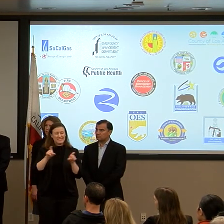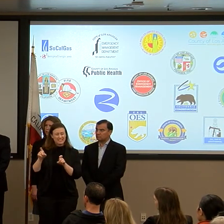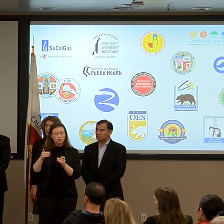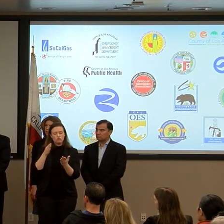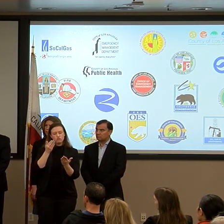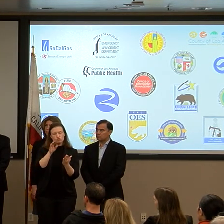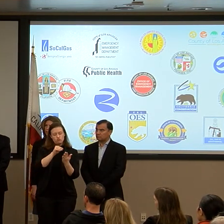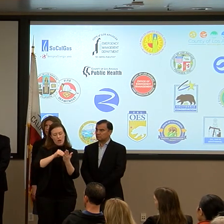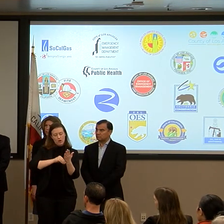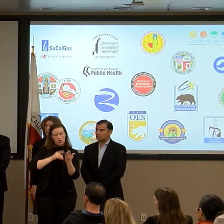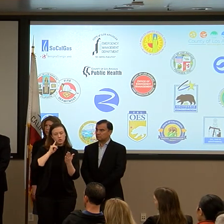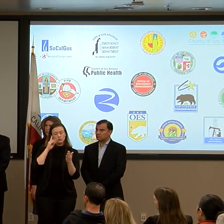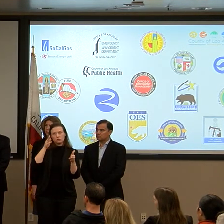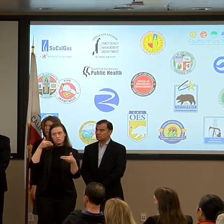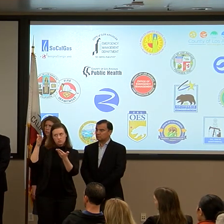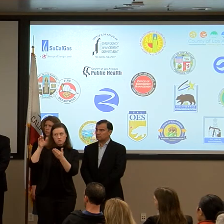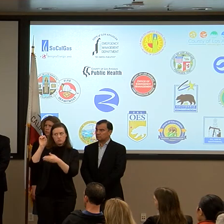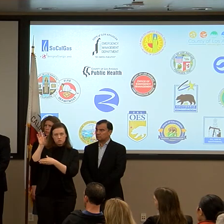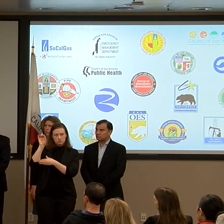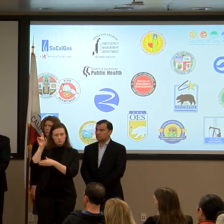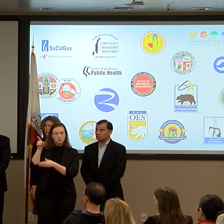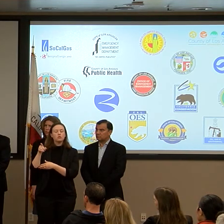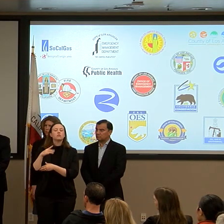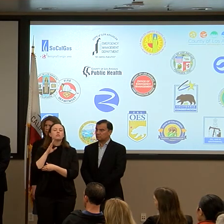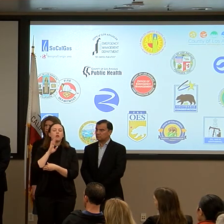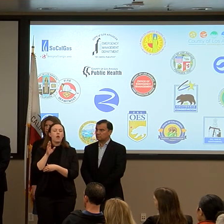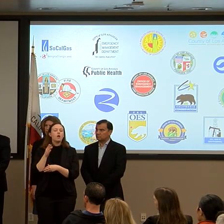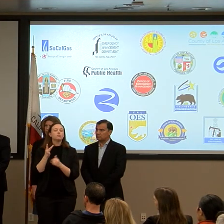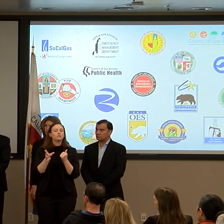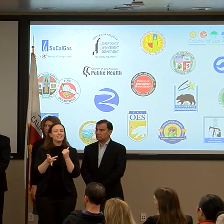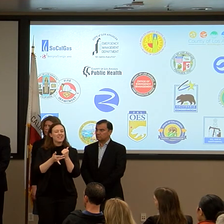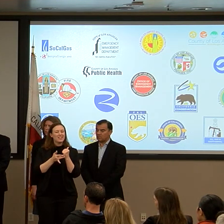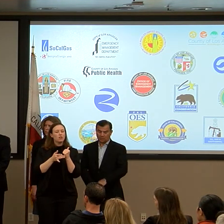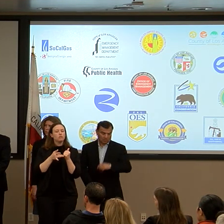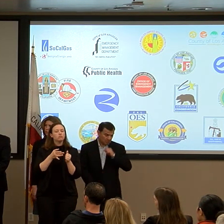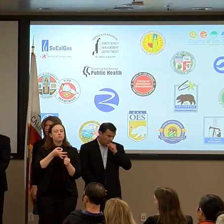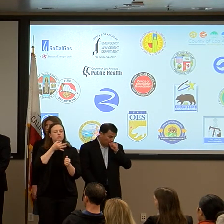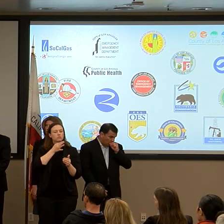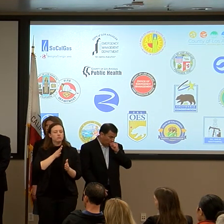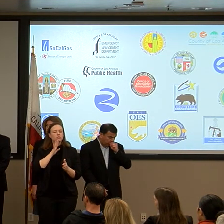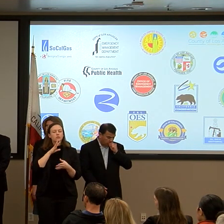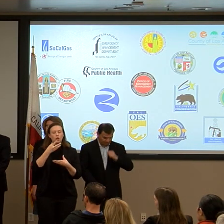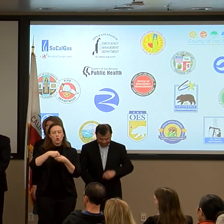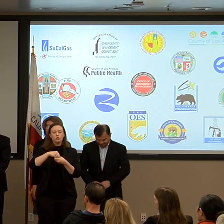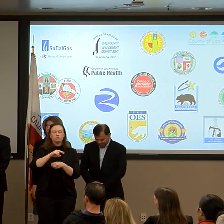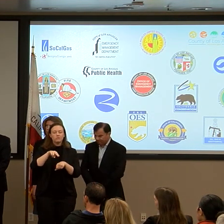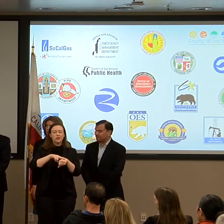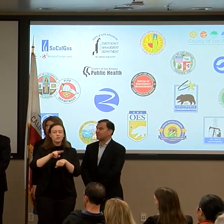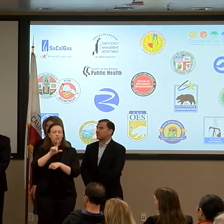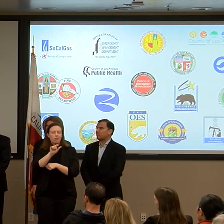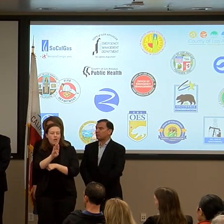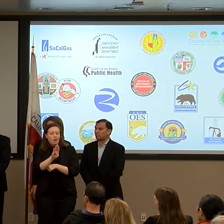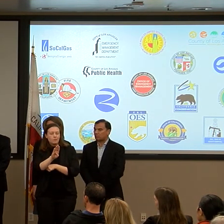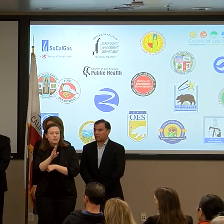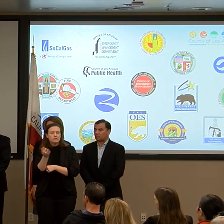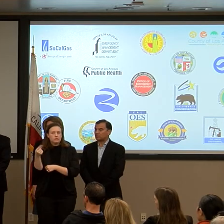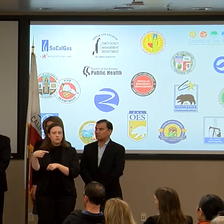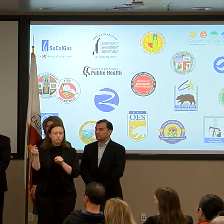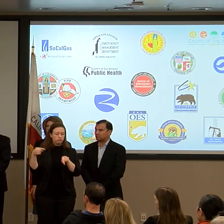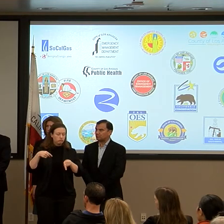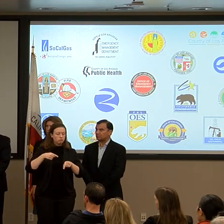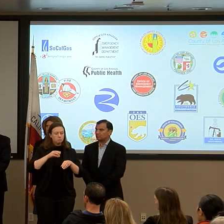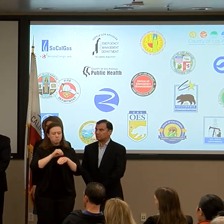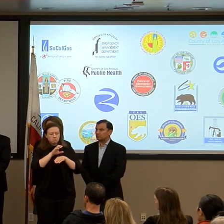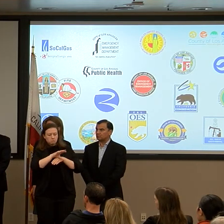to the closure of this leak. And we convened a panel of technical experts, including those national labs that I mentioned, to provide real-time counsel for